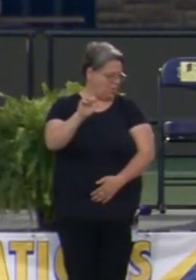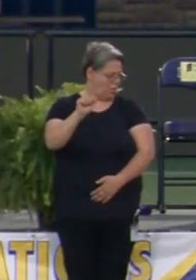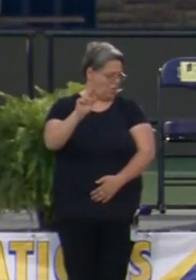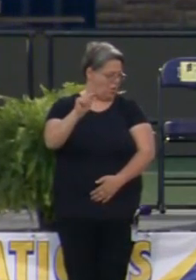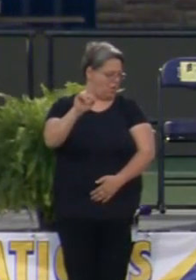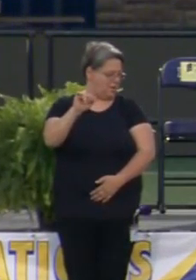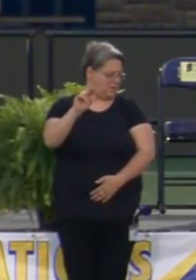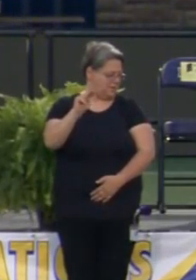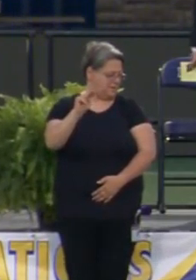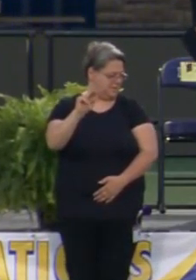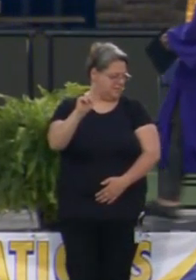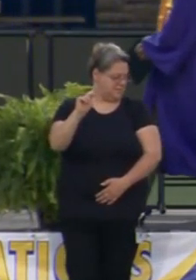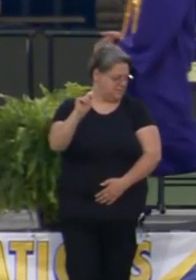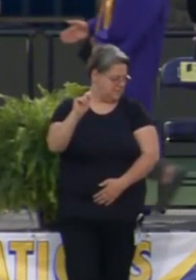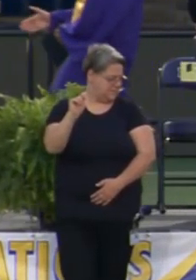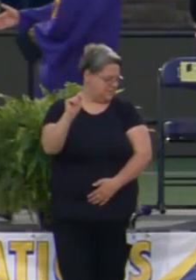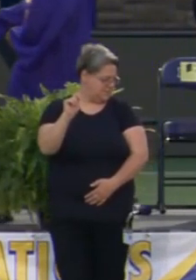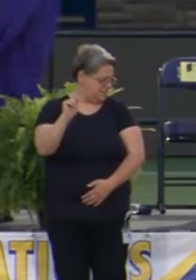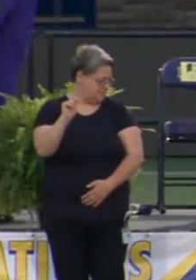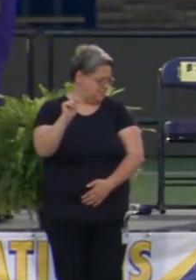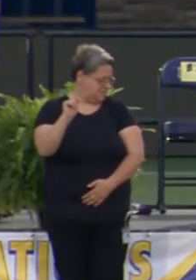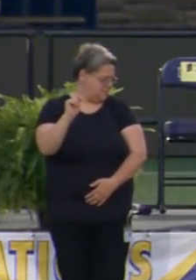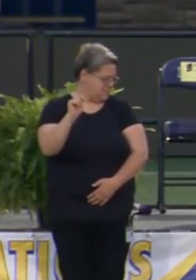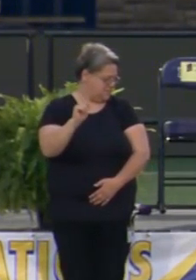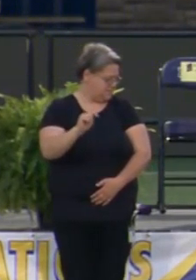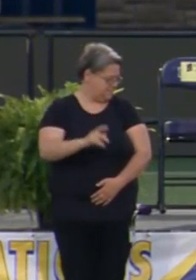Austin Teedy.